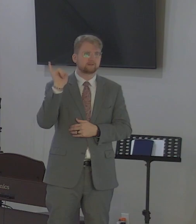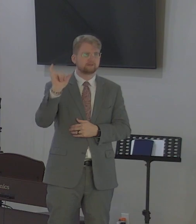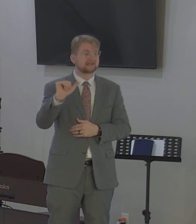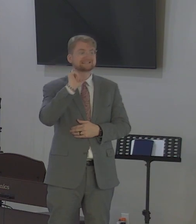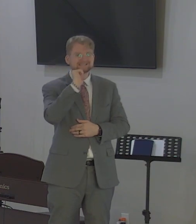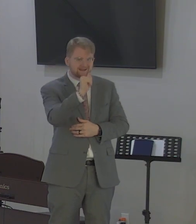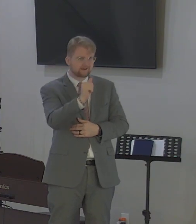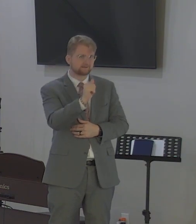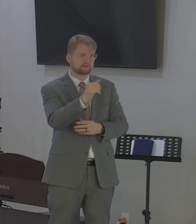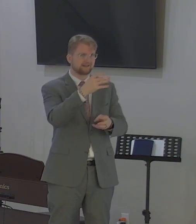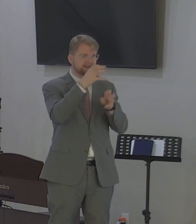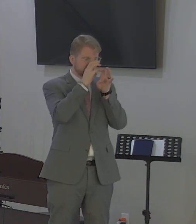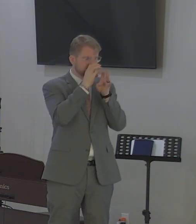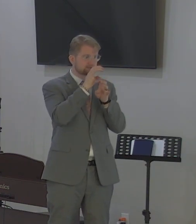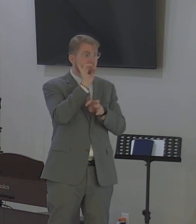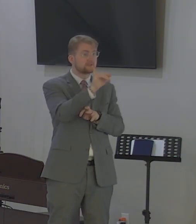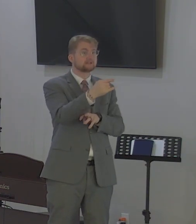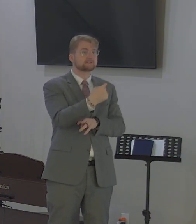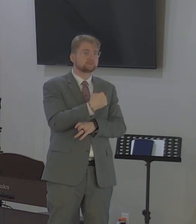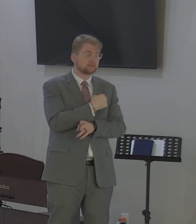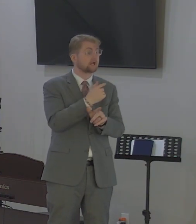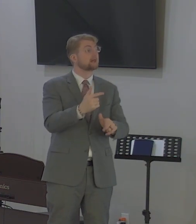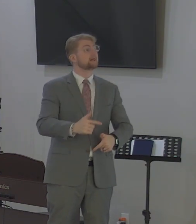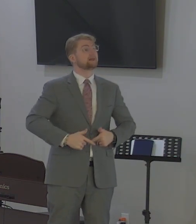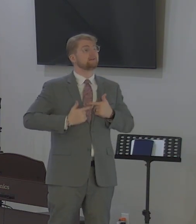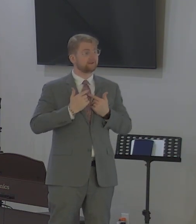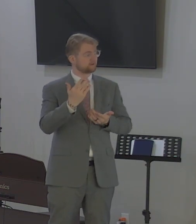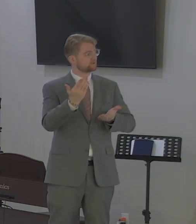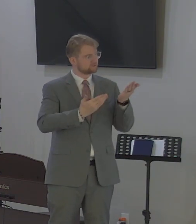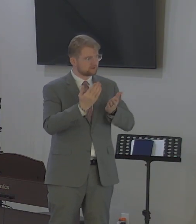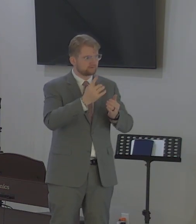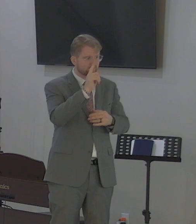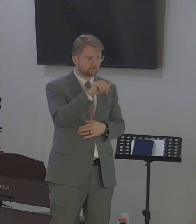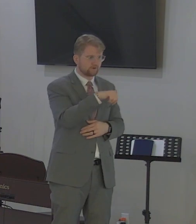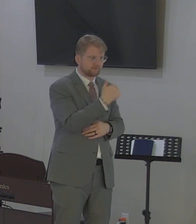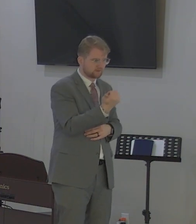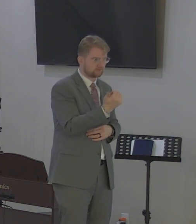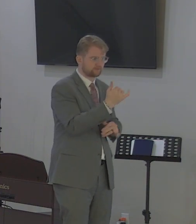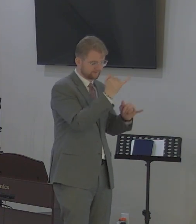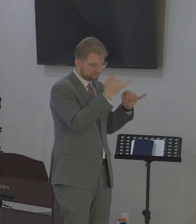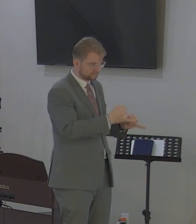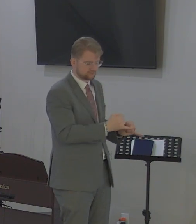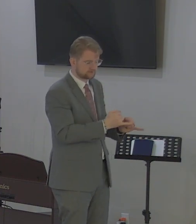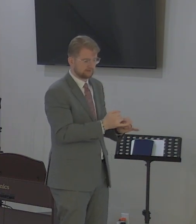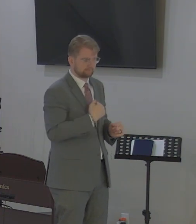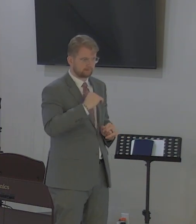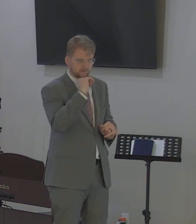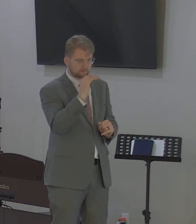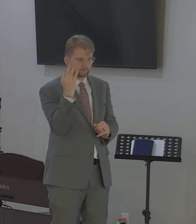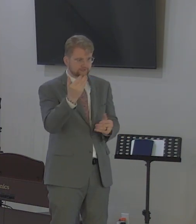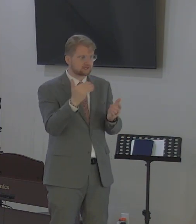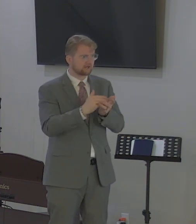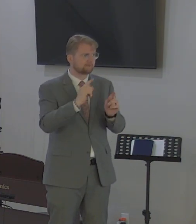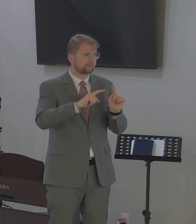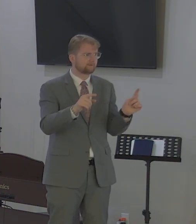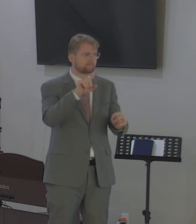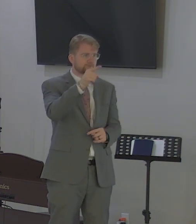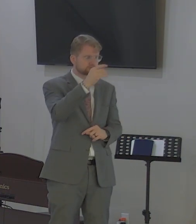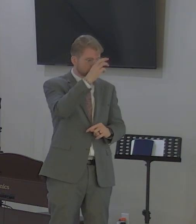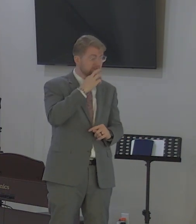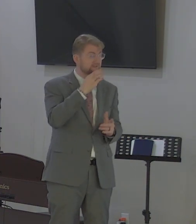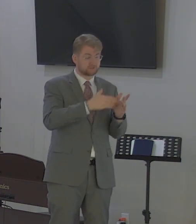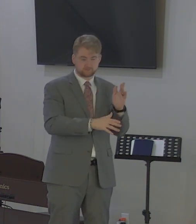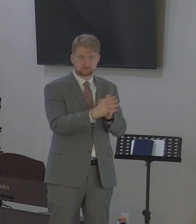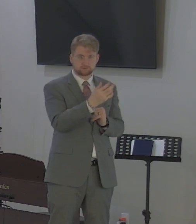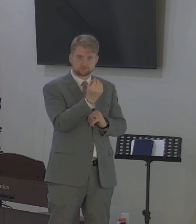me living, serving for the other individual. We're not going to re-preach it. But you go to 1 Corinthians 12 and you go to Romans